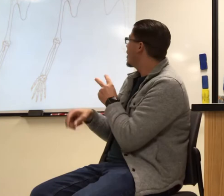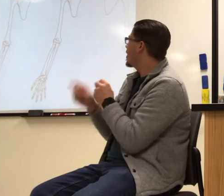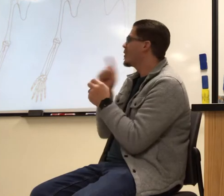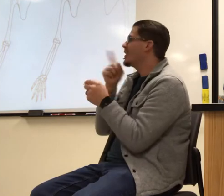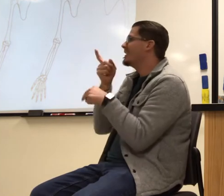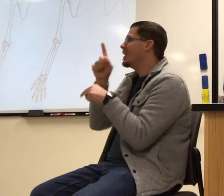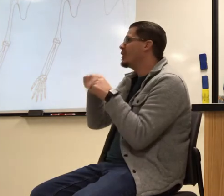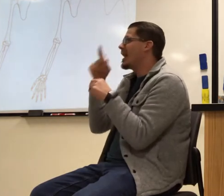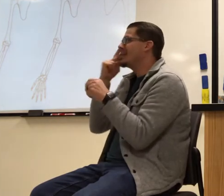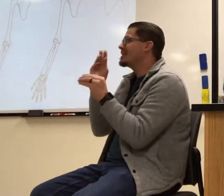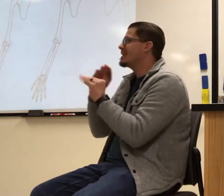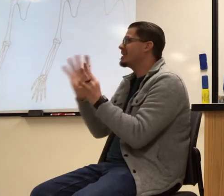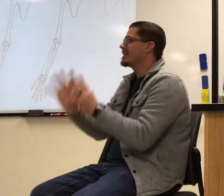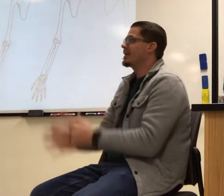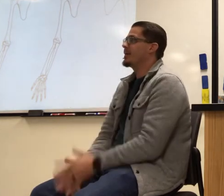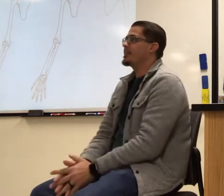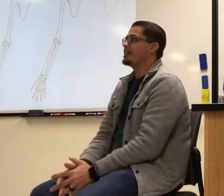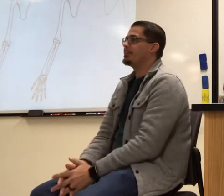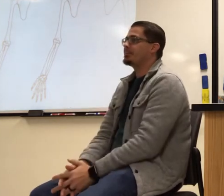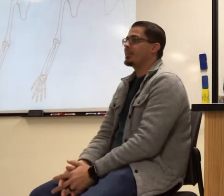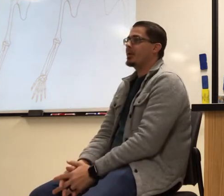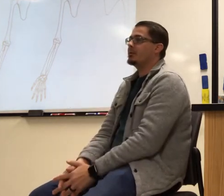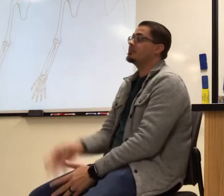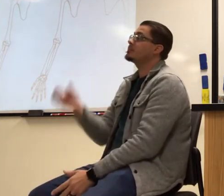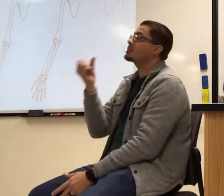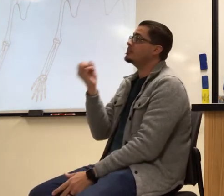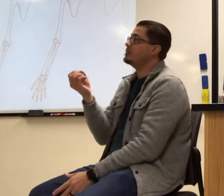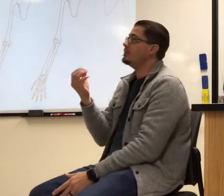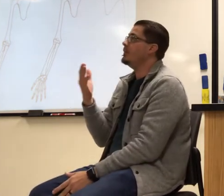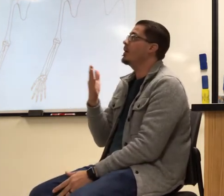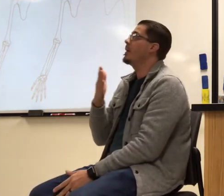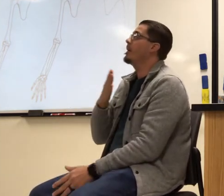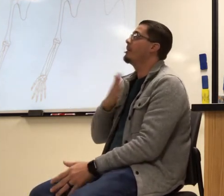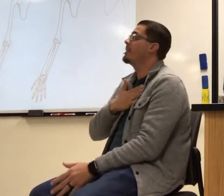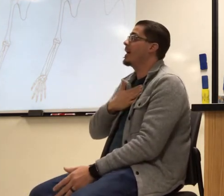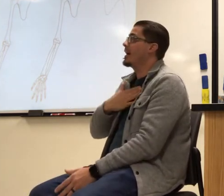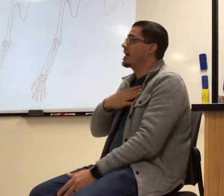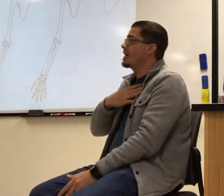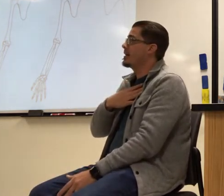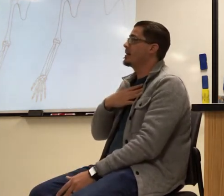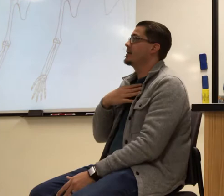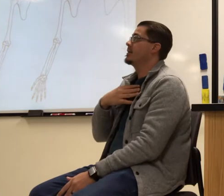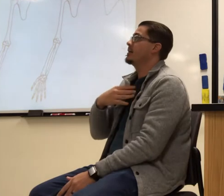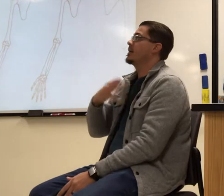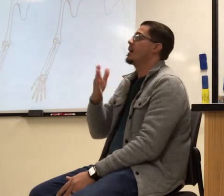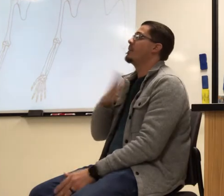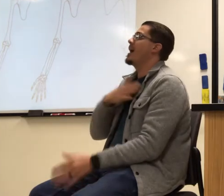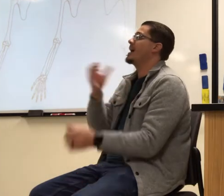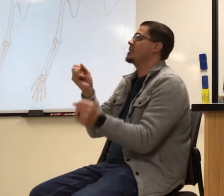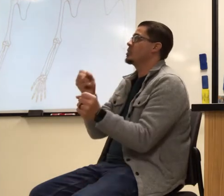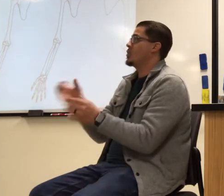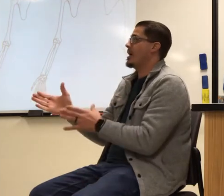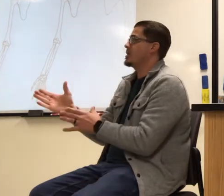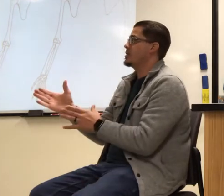really can't see it. Okay. So my strategy is to use the skeletal